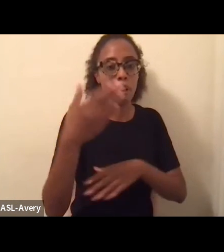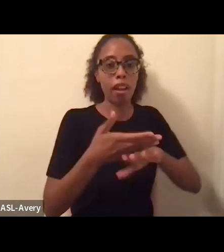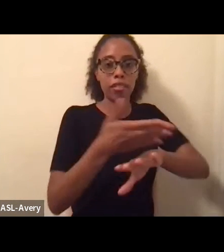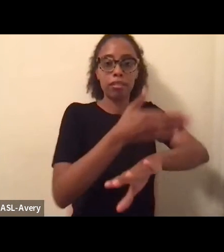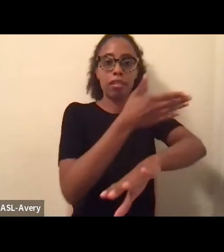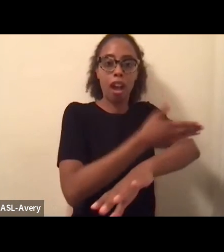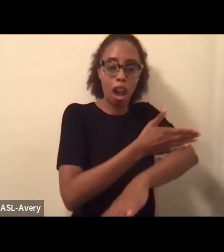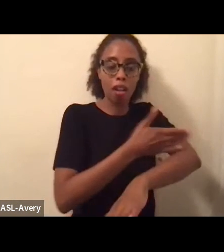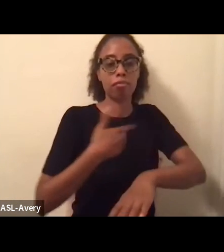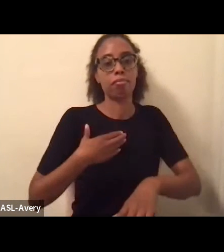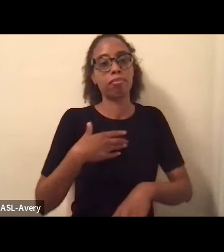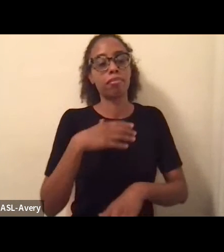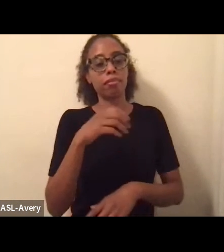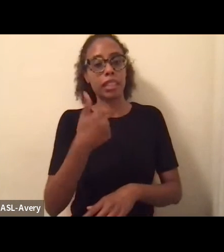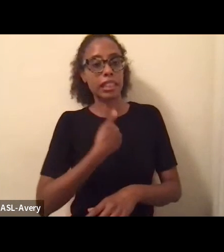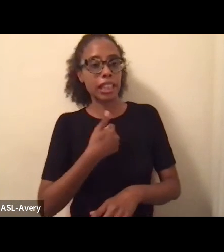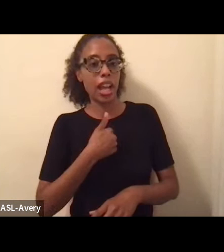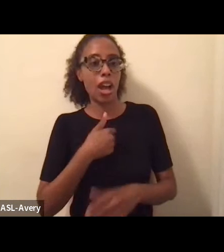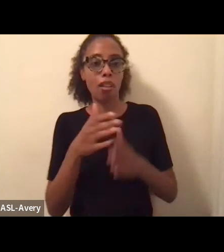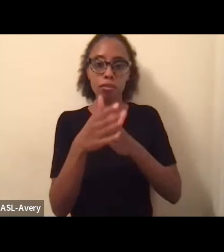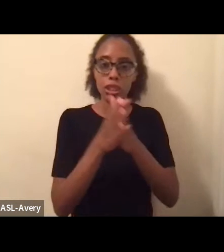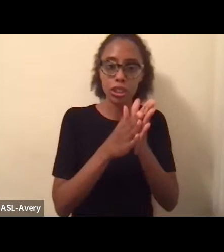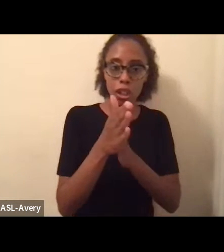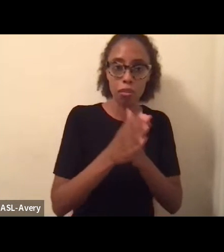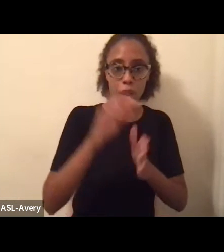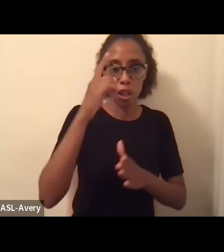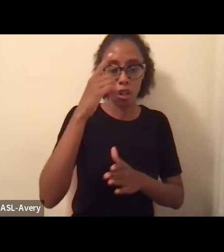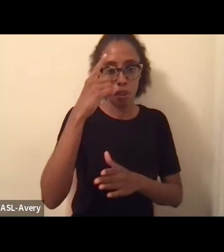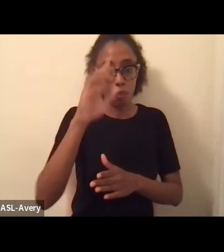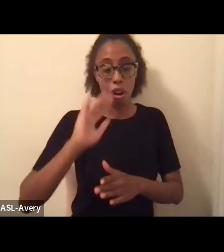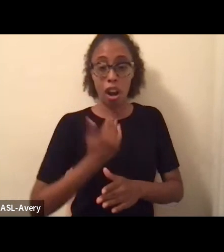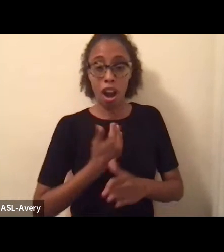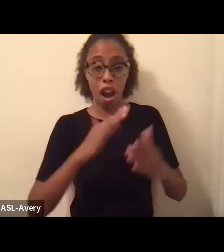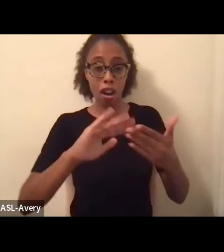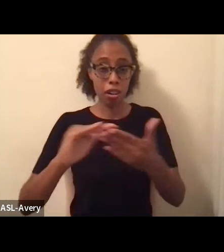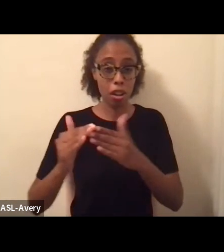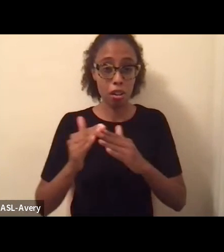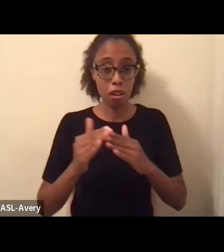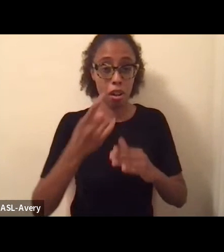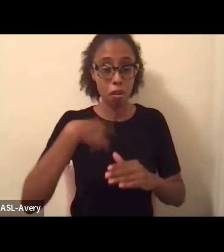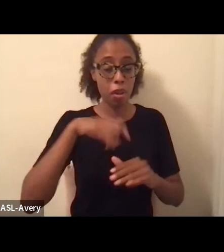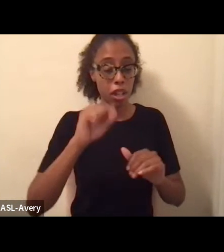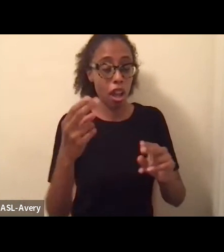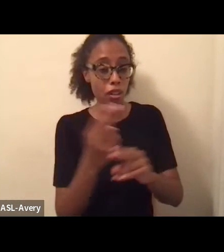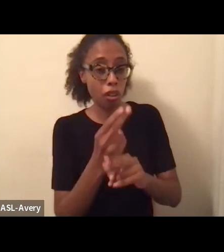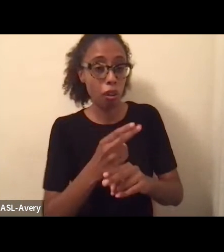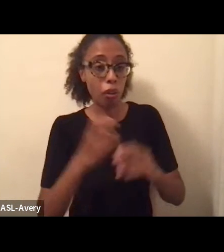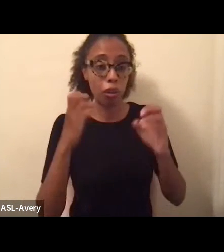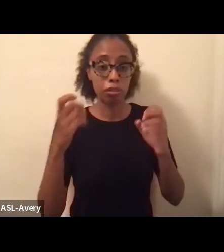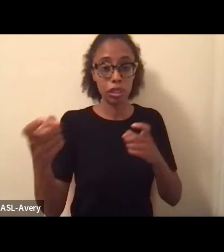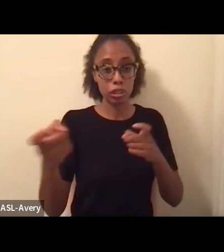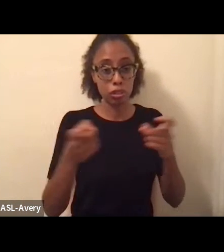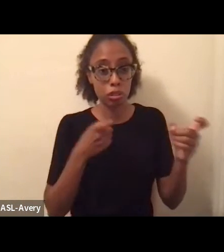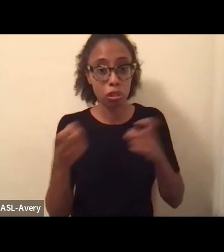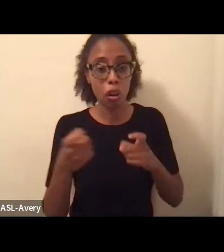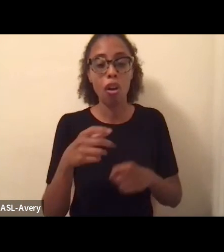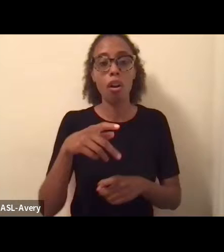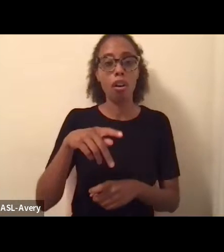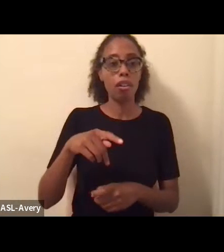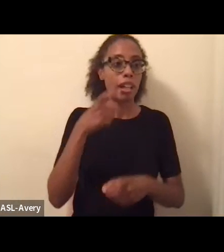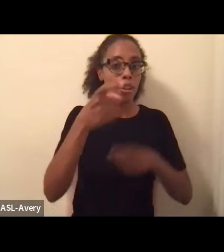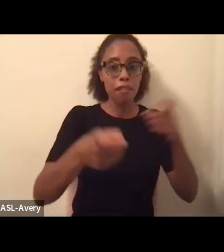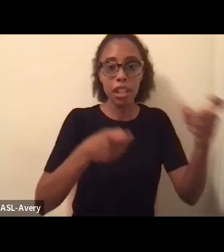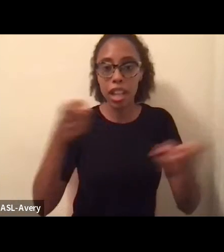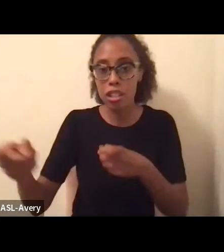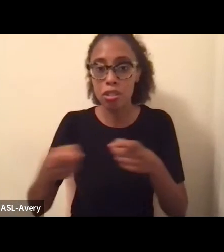community. We will use our powers of control, purse, philanthropy, education, and decision to transform